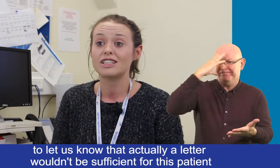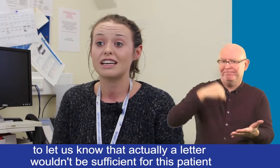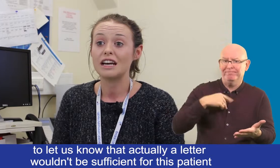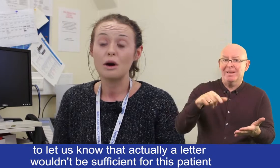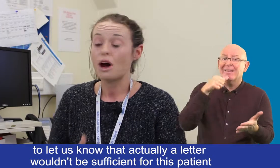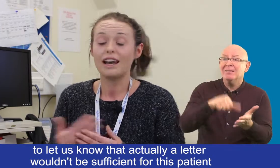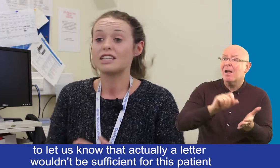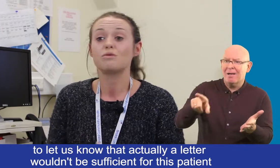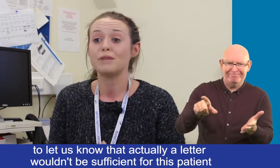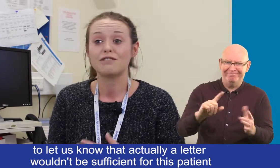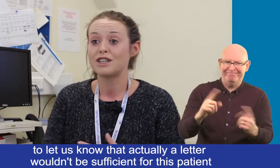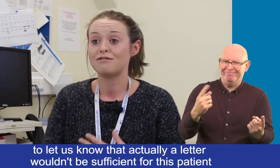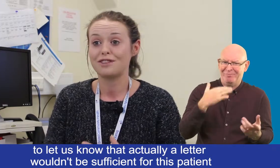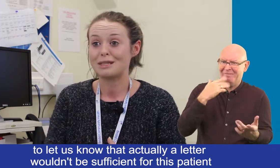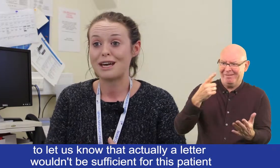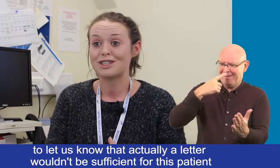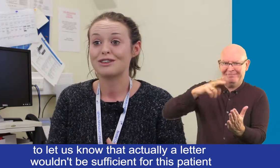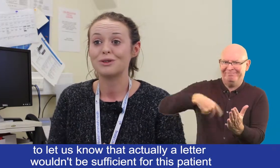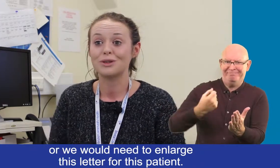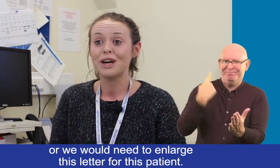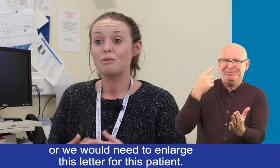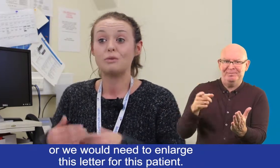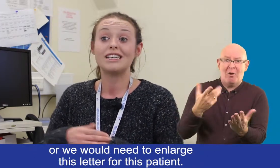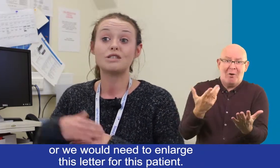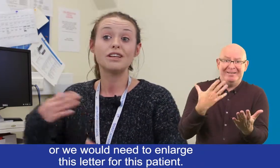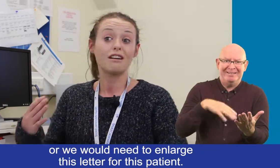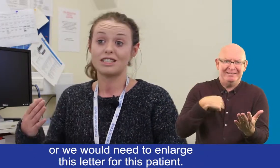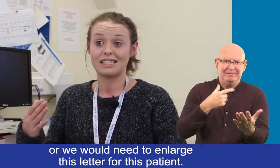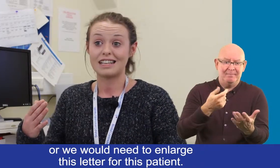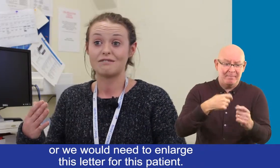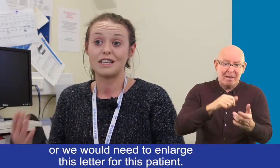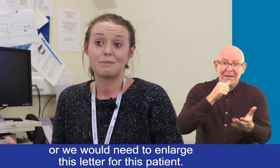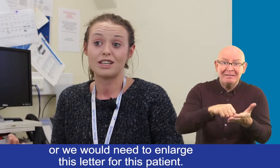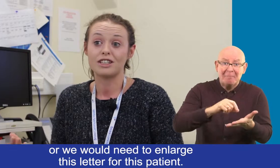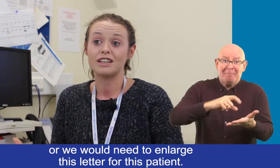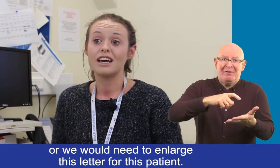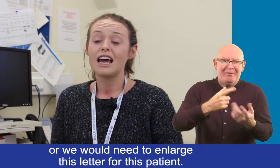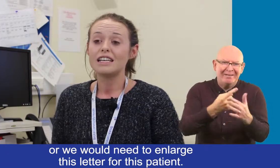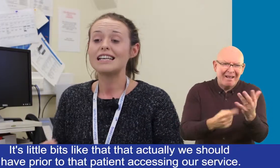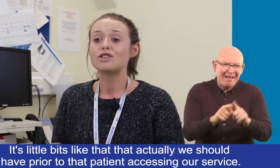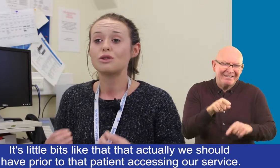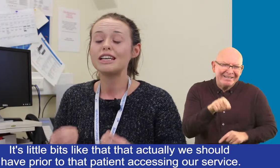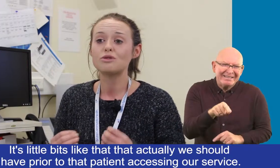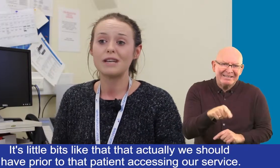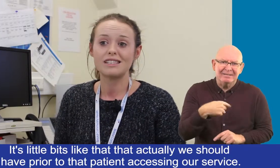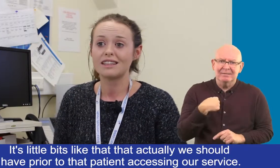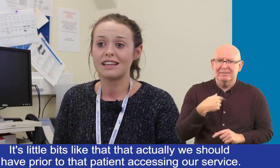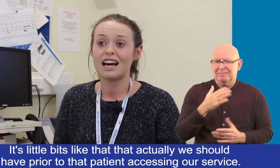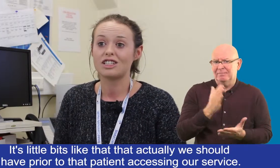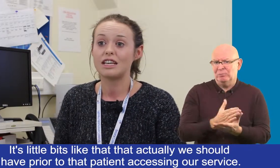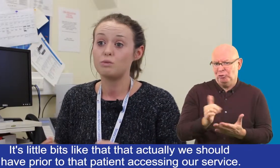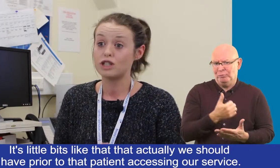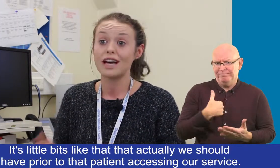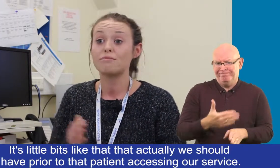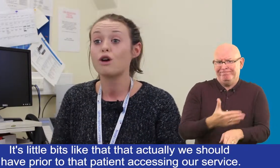know that actually a letter wouldn't be sufficient for this patient, or we would need to enlarge this letter for this patient. It's little bits like that